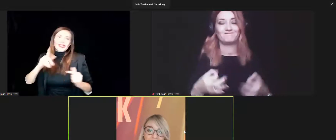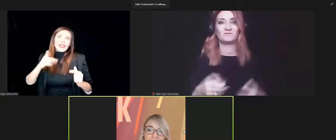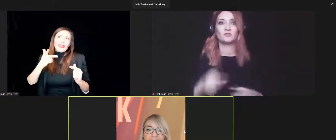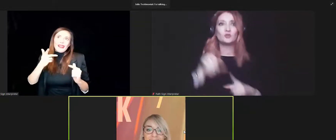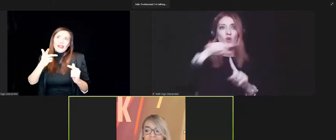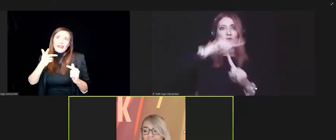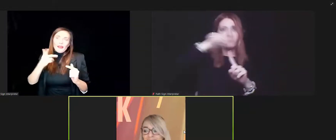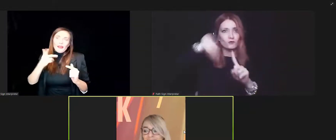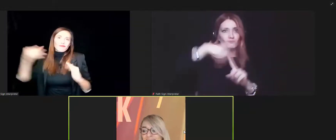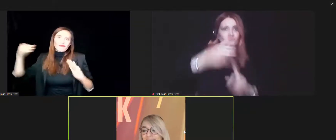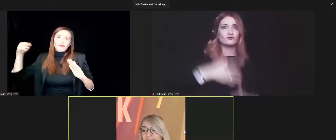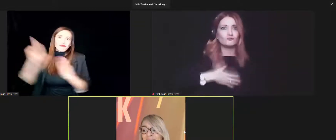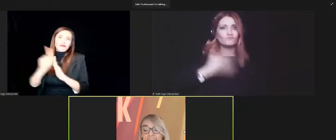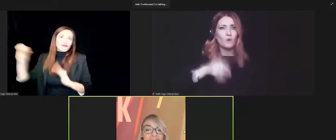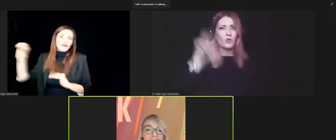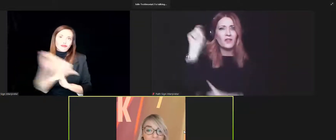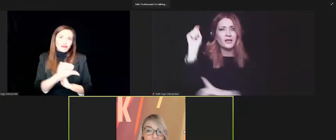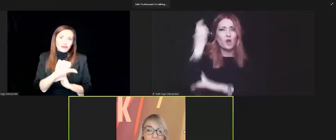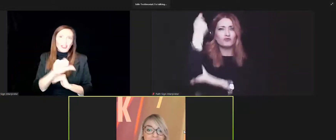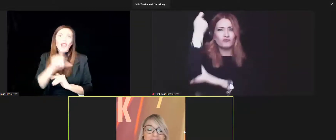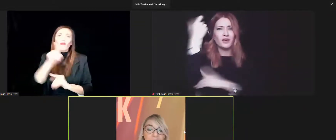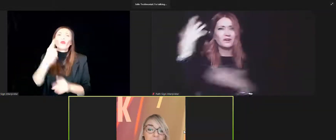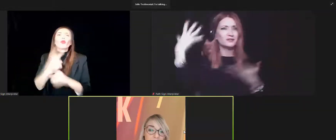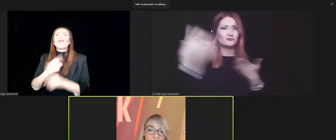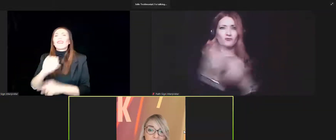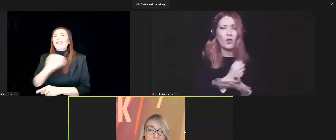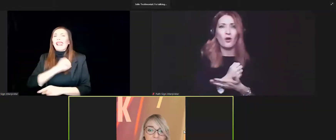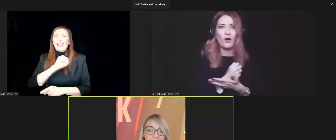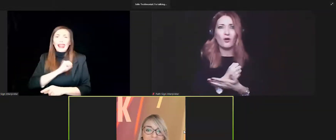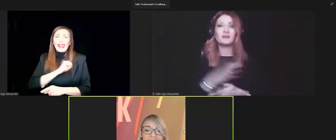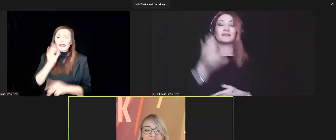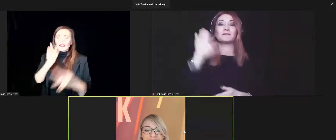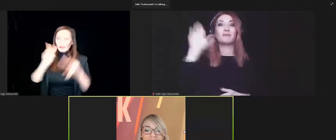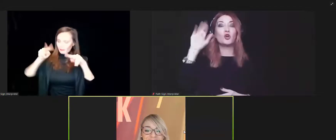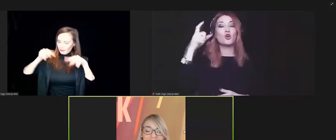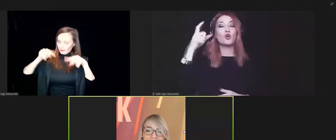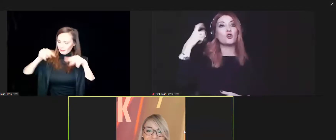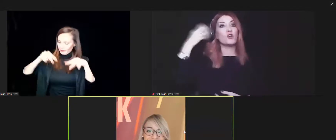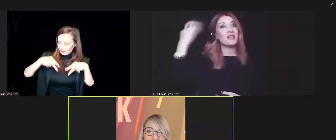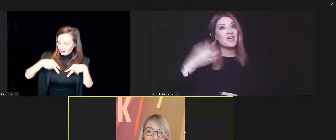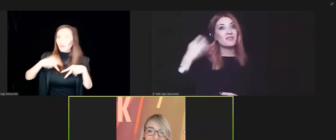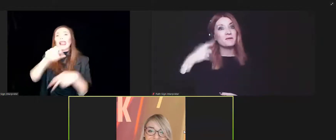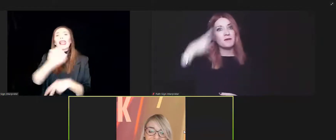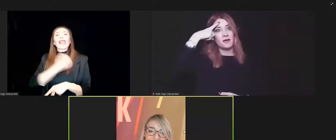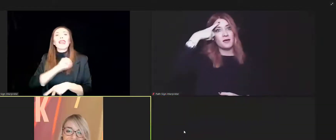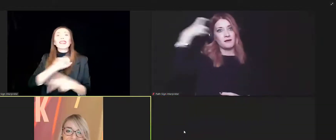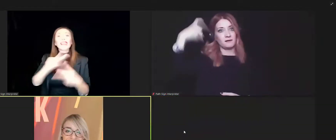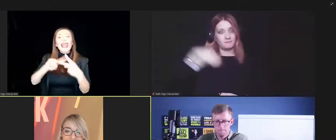in Ariix, and the rest will follow.